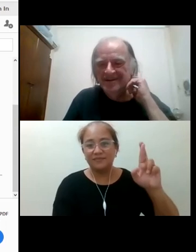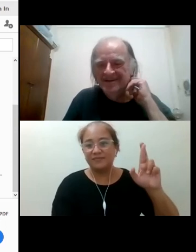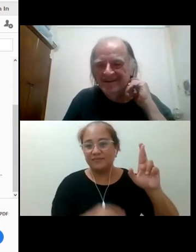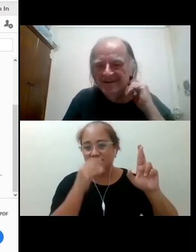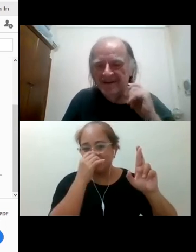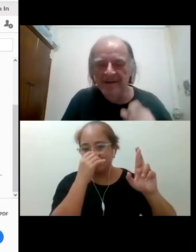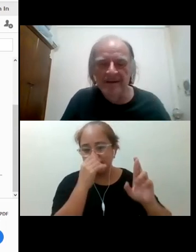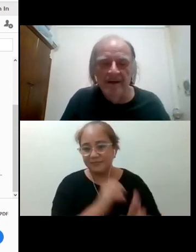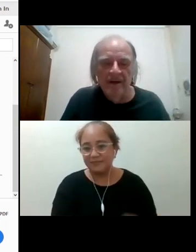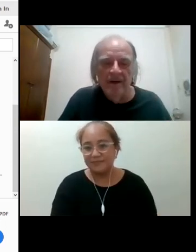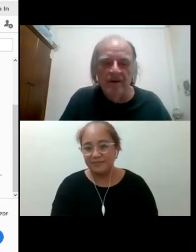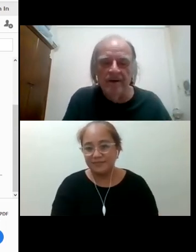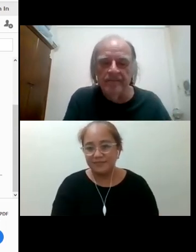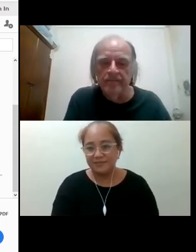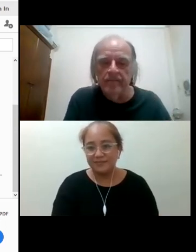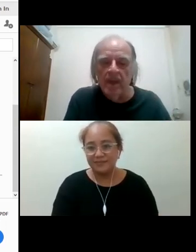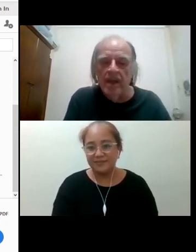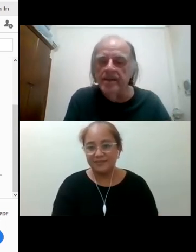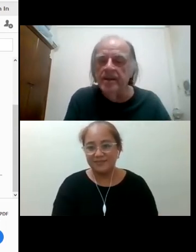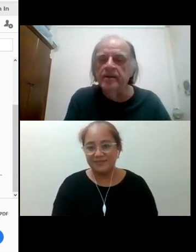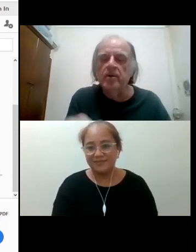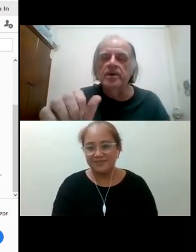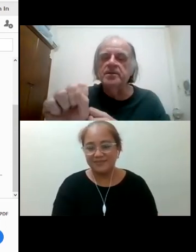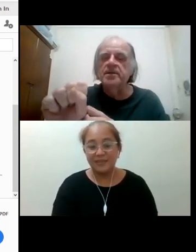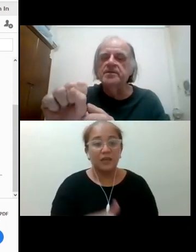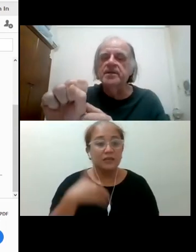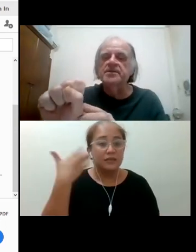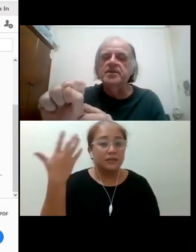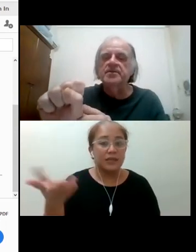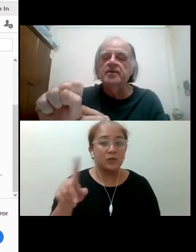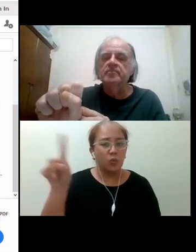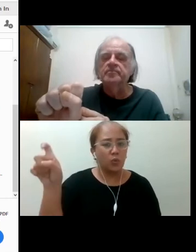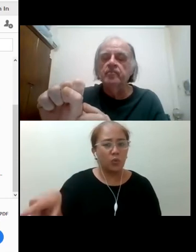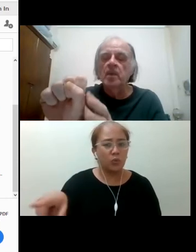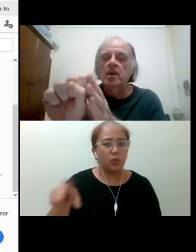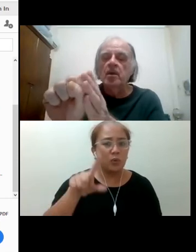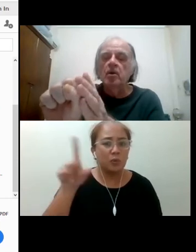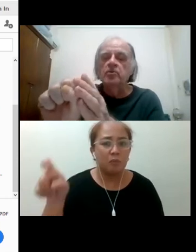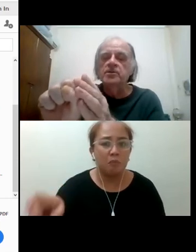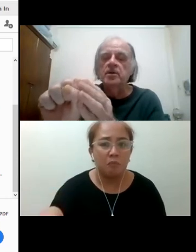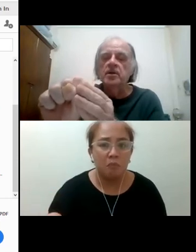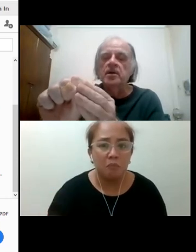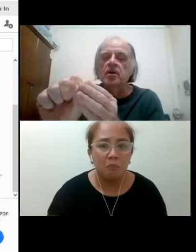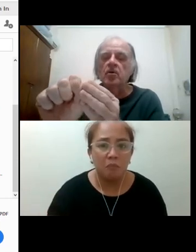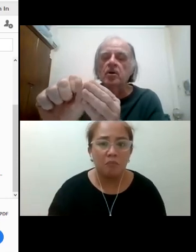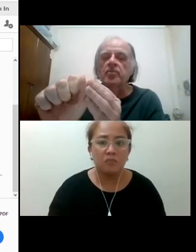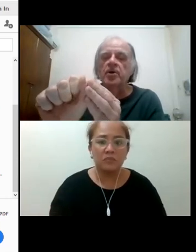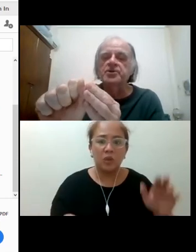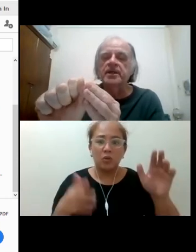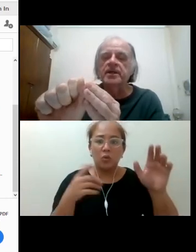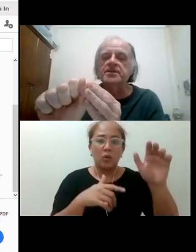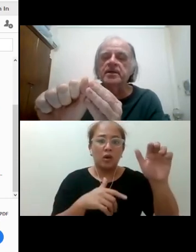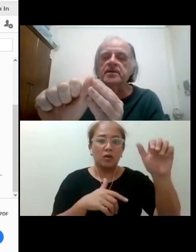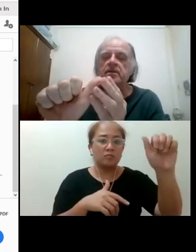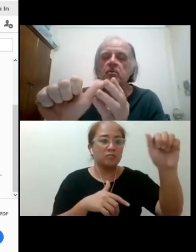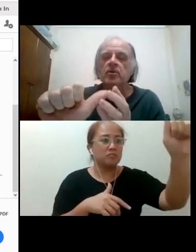Okay. All right. And then the question is the thumb closed or